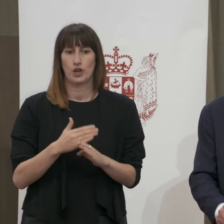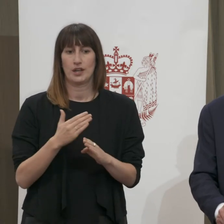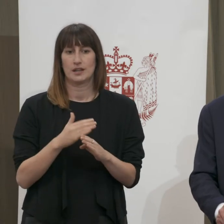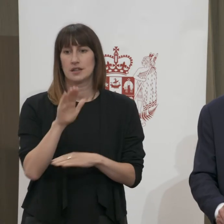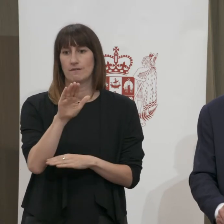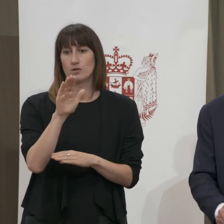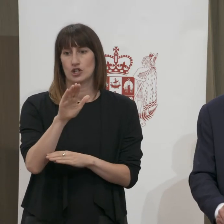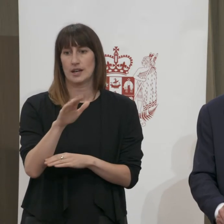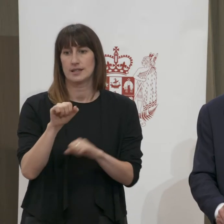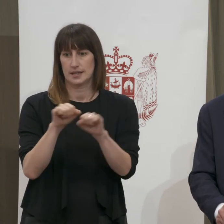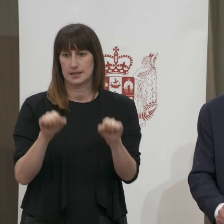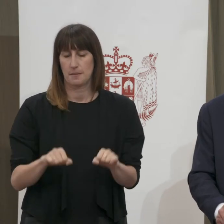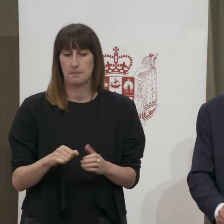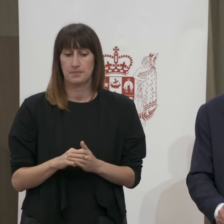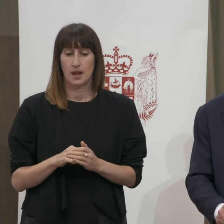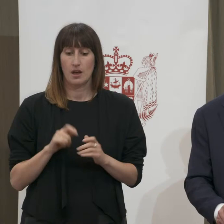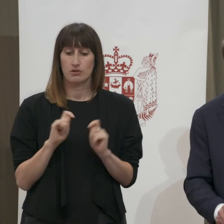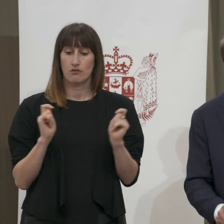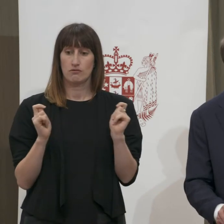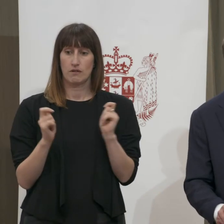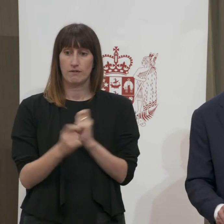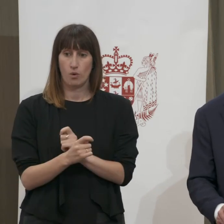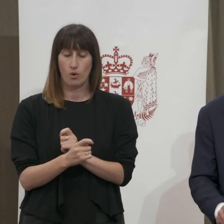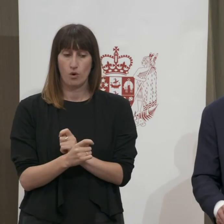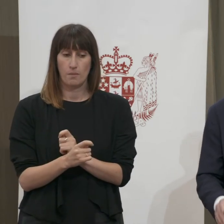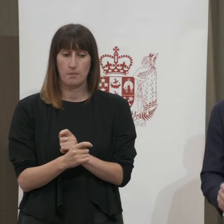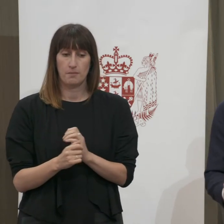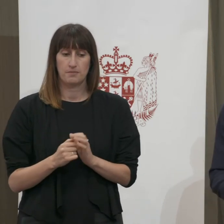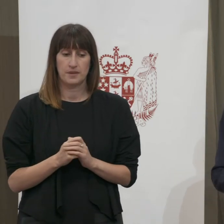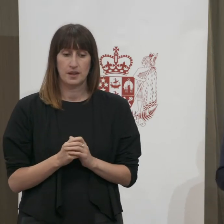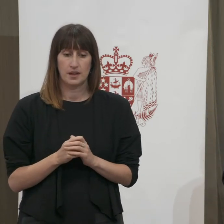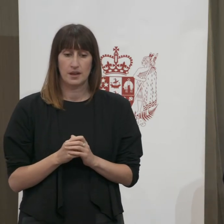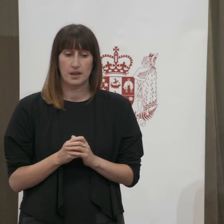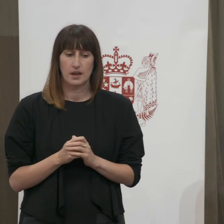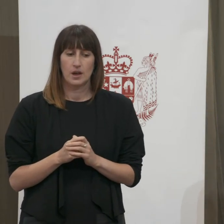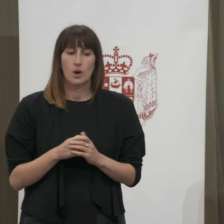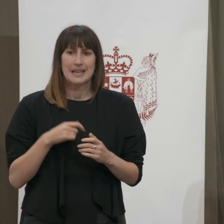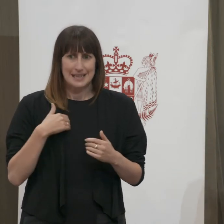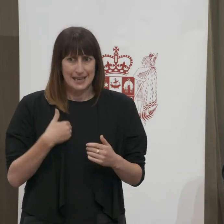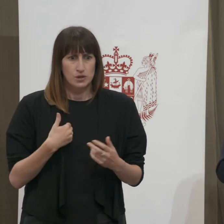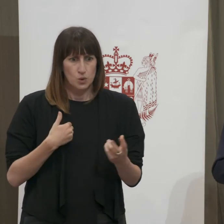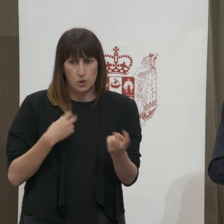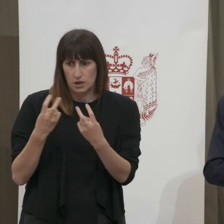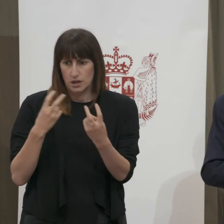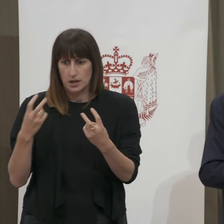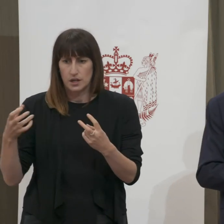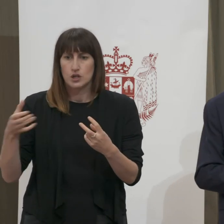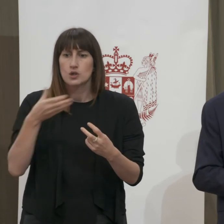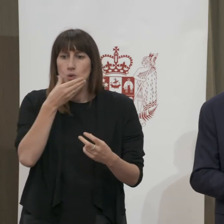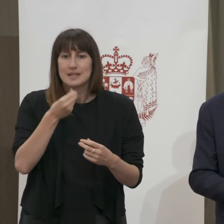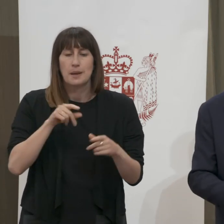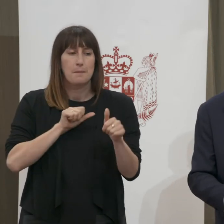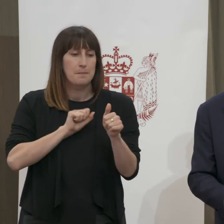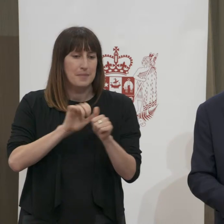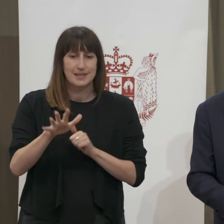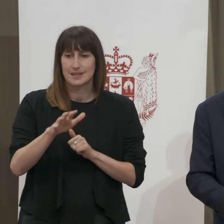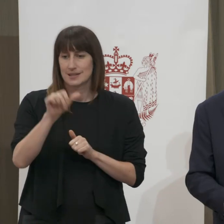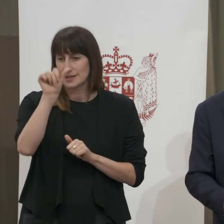system. The reform system will need to harness all the best skills and talent across current